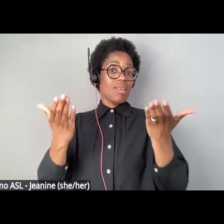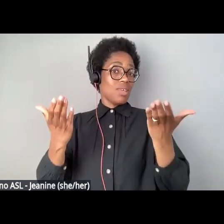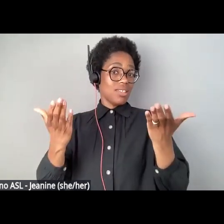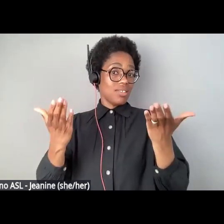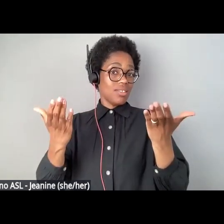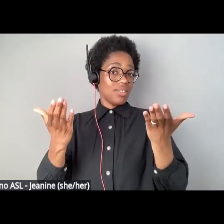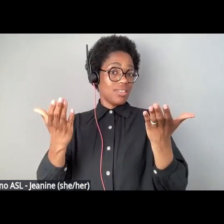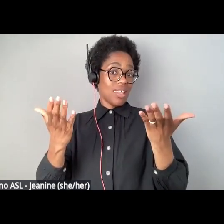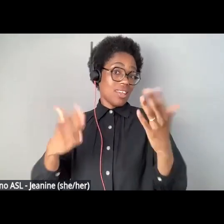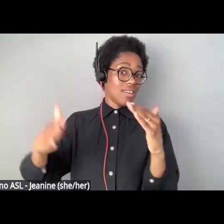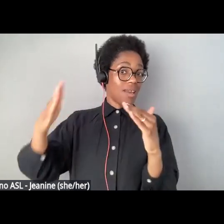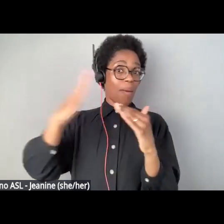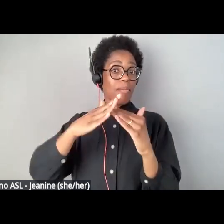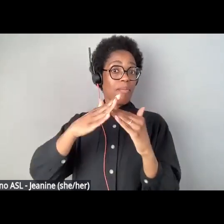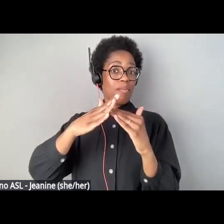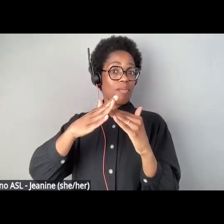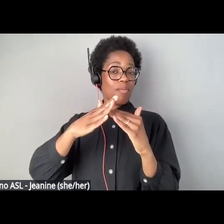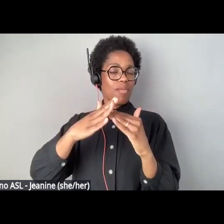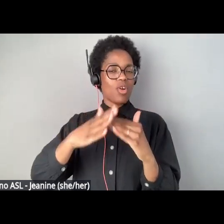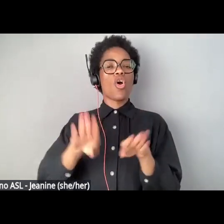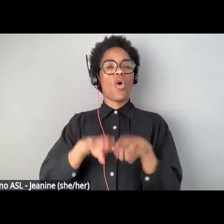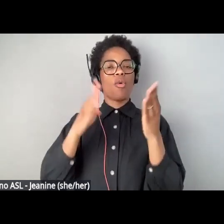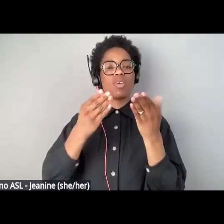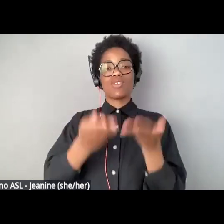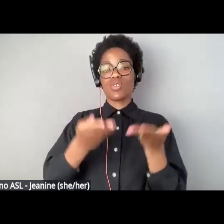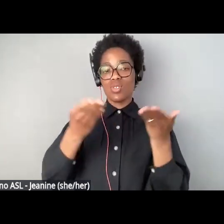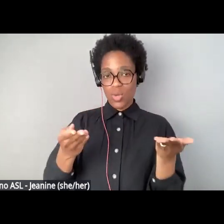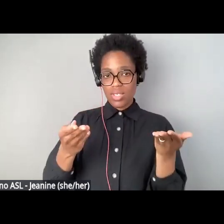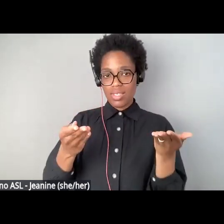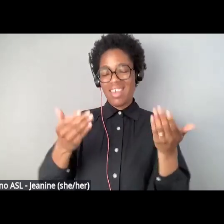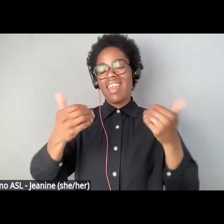have free options.